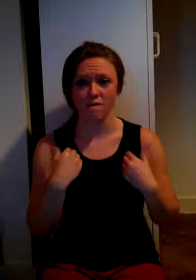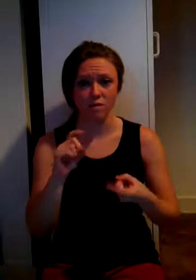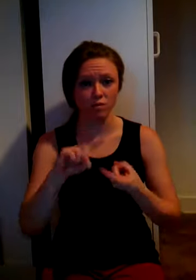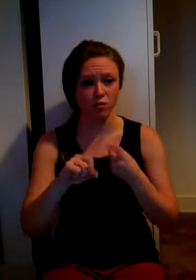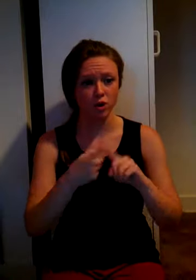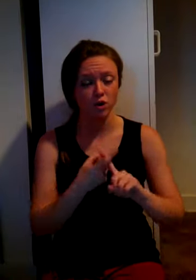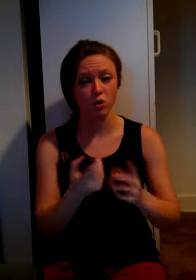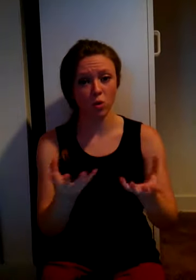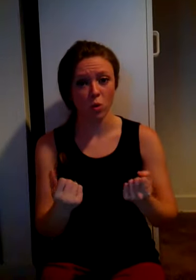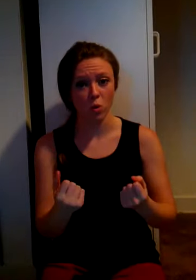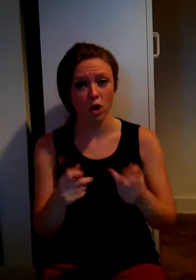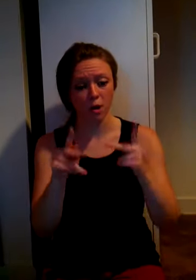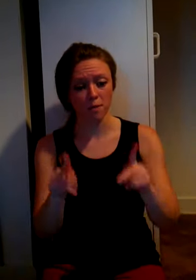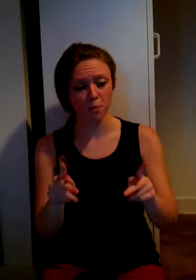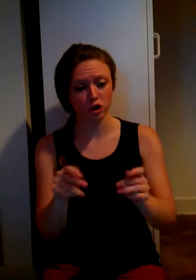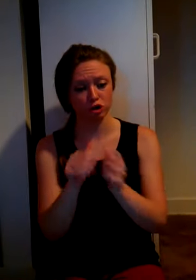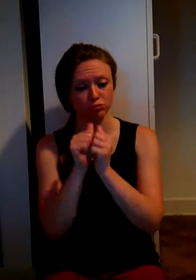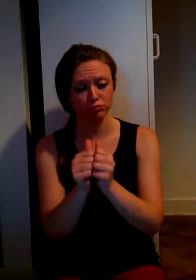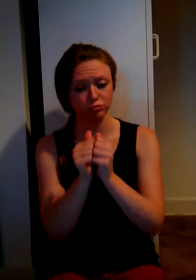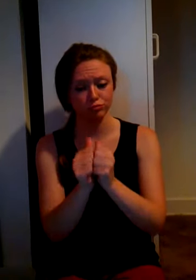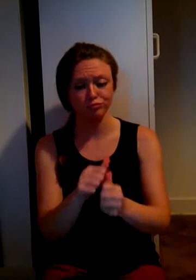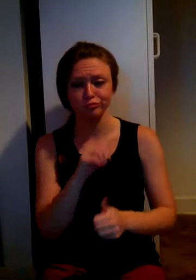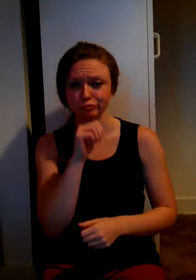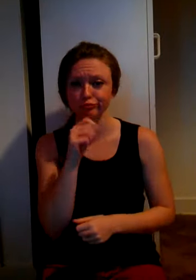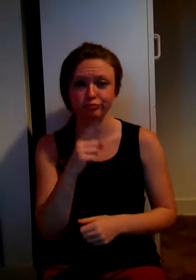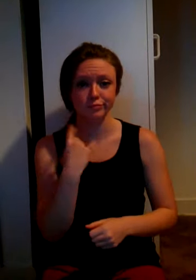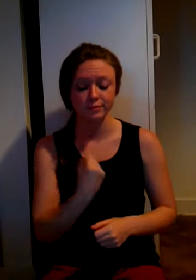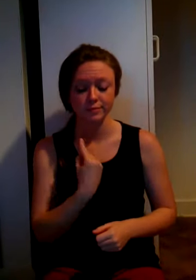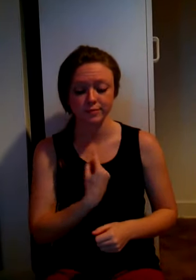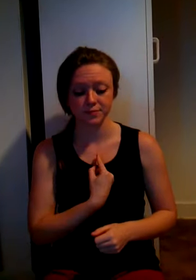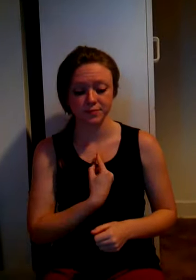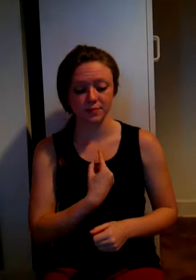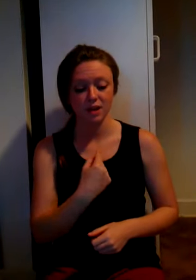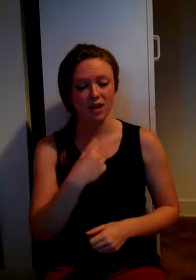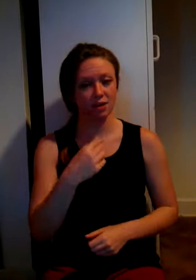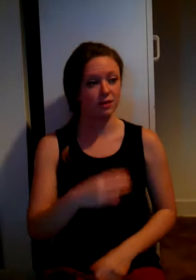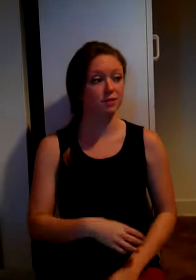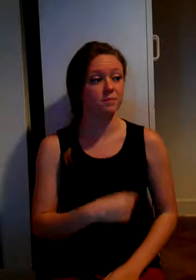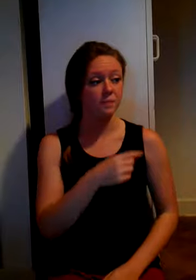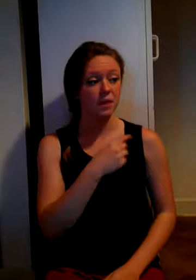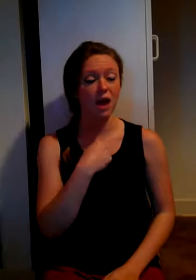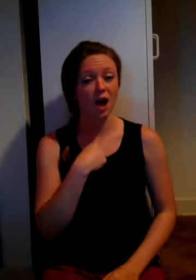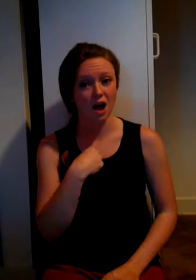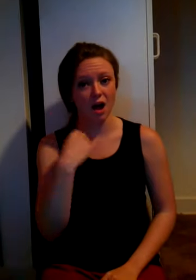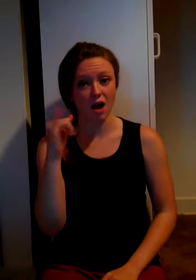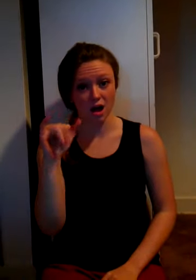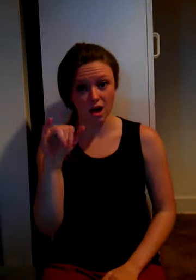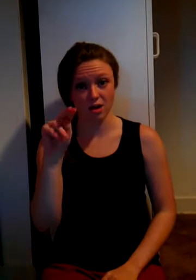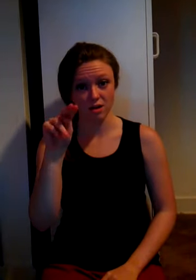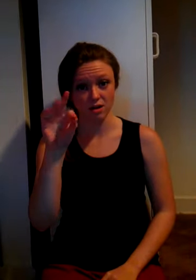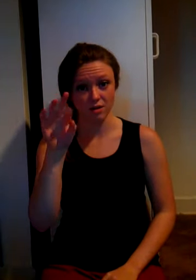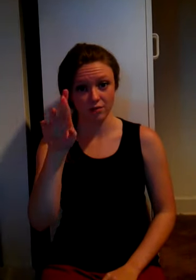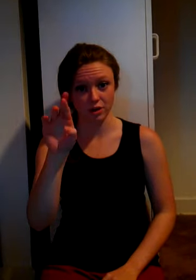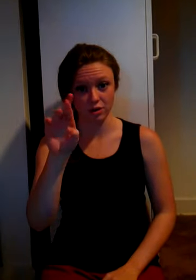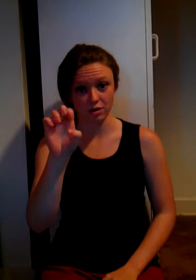me, so I'm not alone anymore. So I infer that the giant wants to be friends with